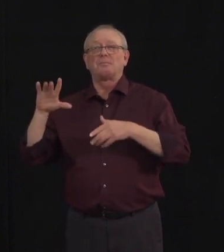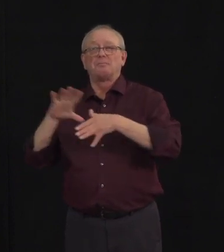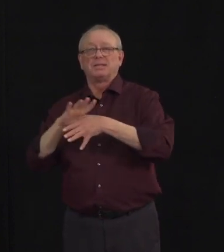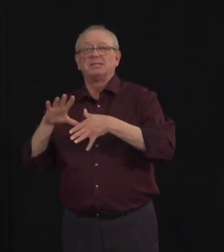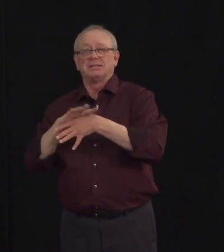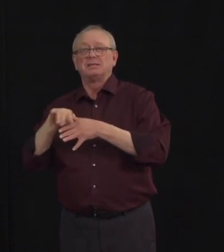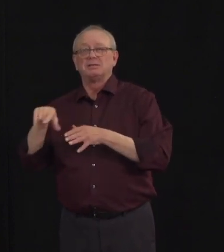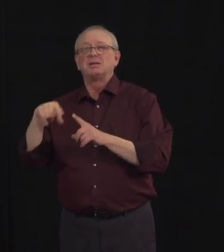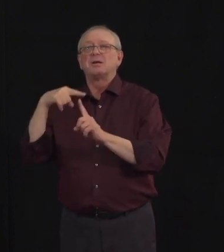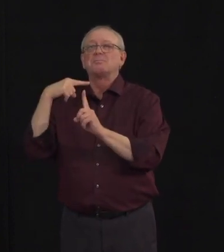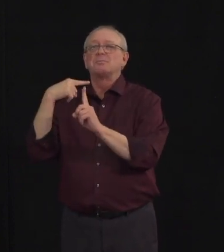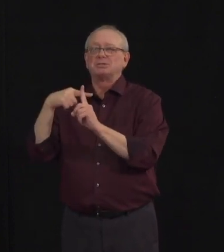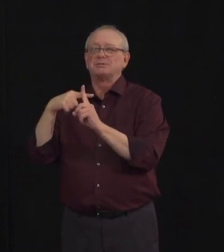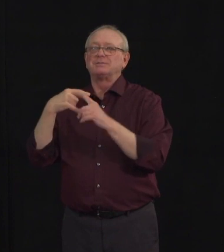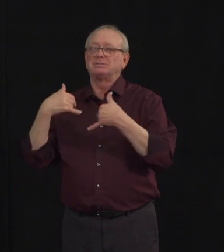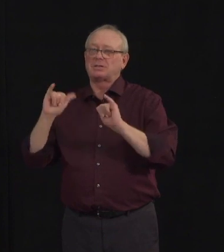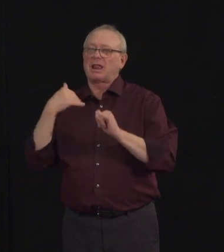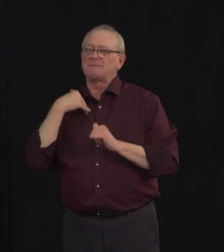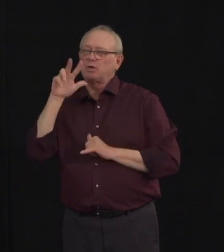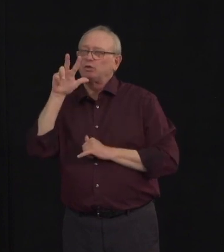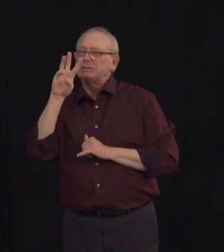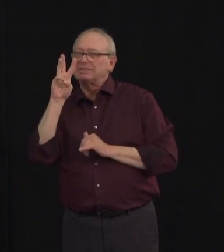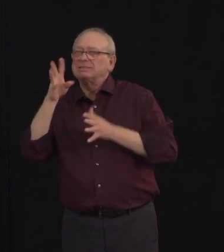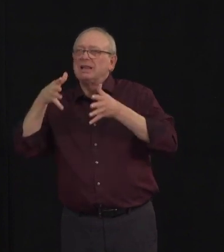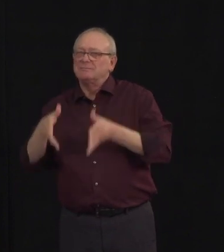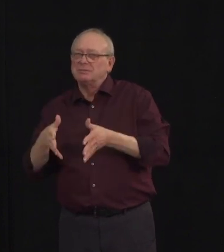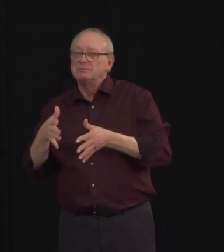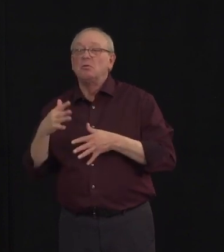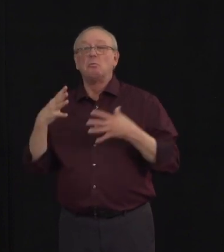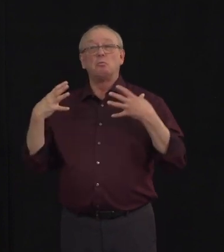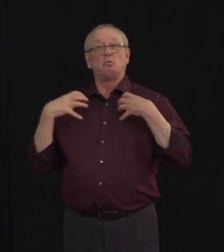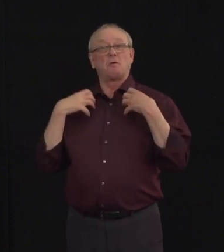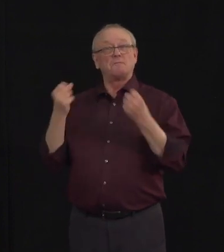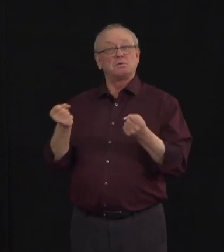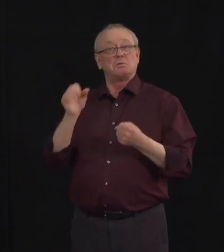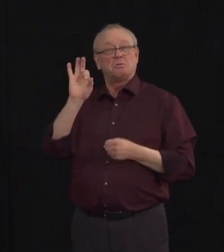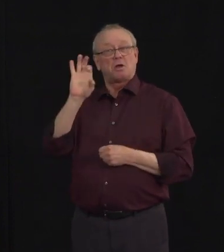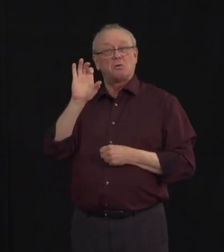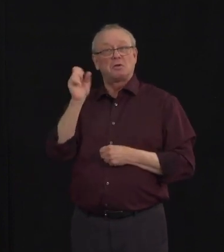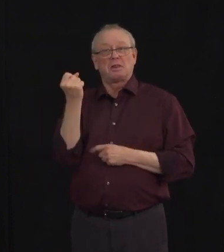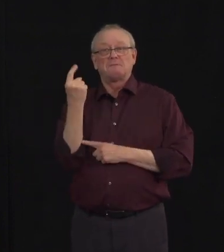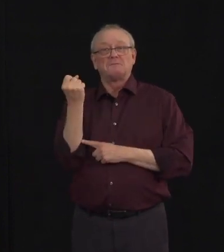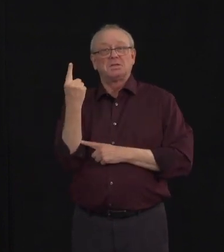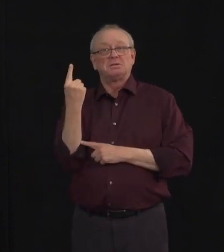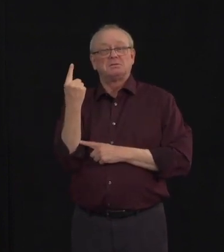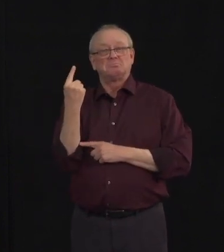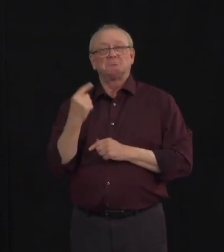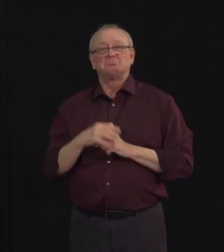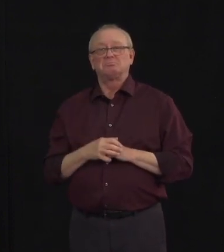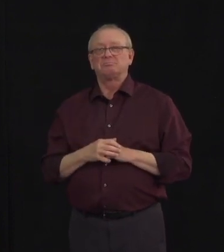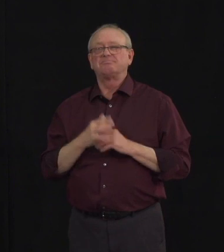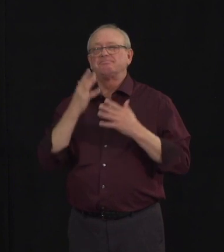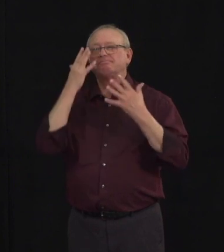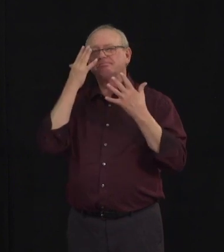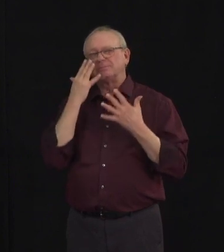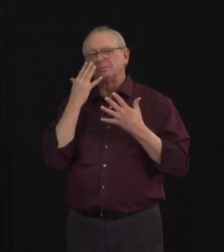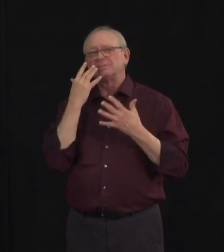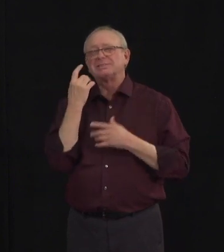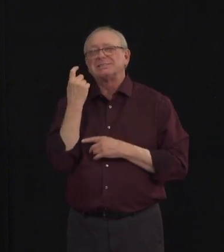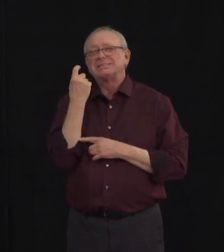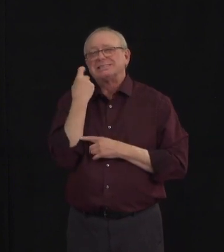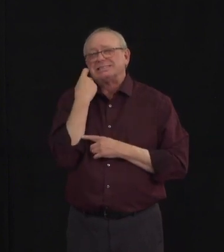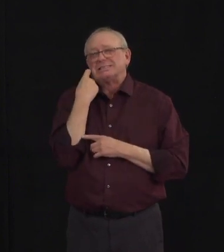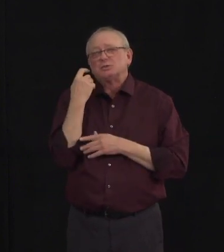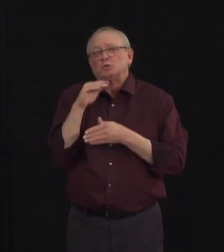and 911 workers who have recovered. Unfortunately, one death reported over the weekend was